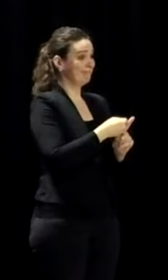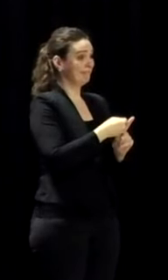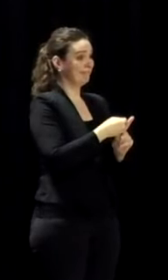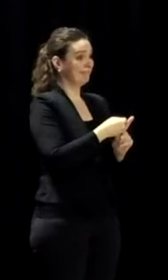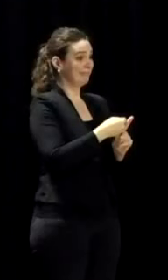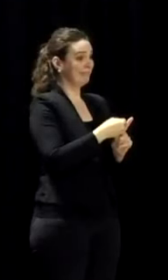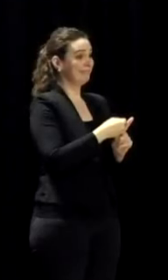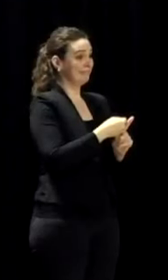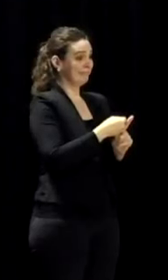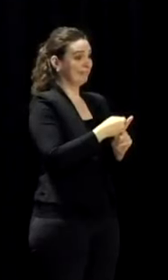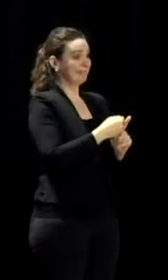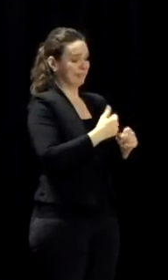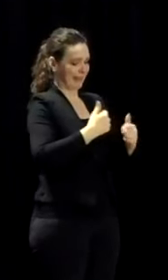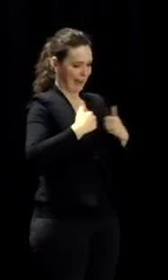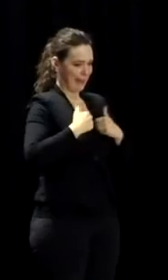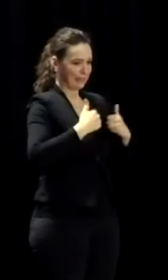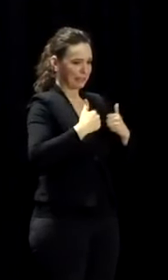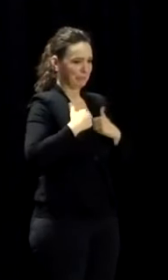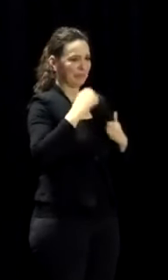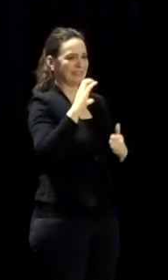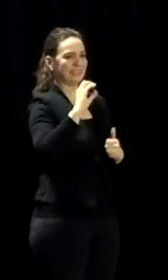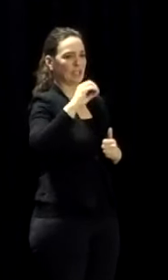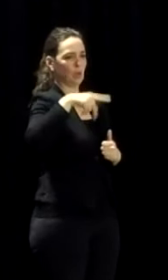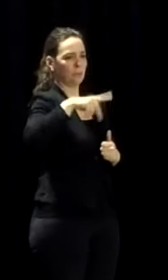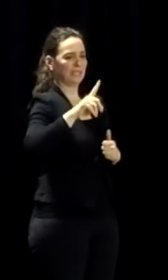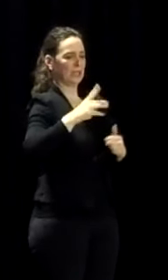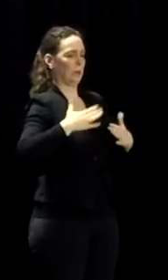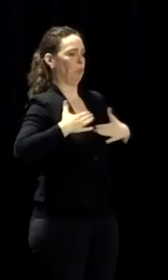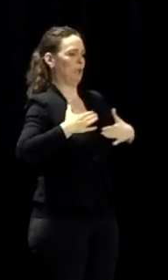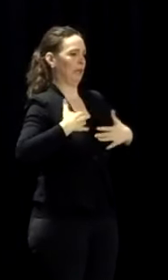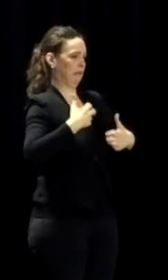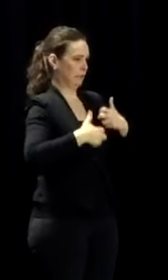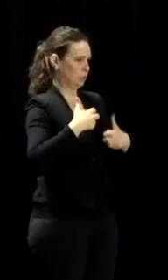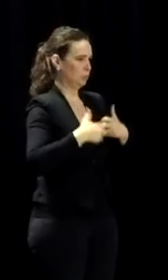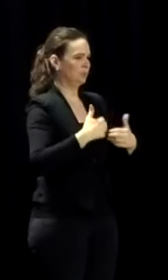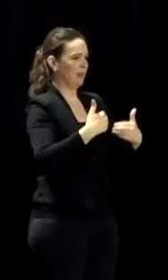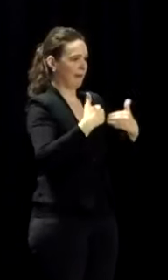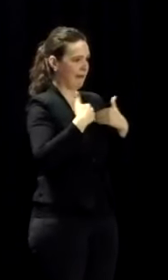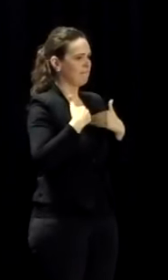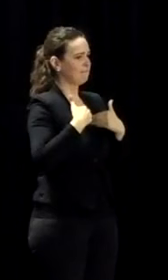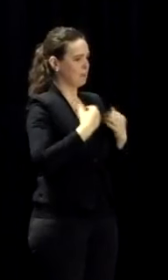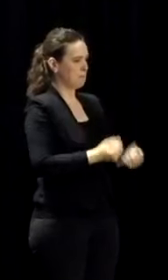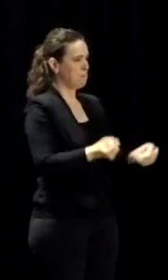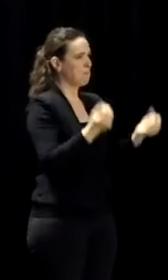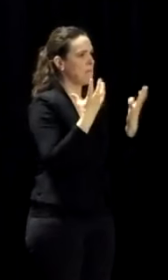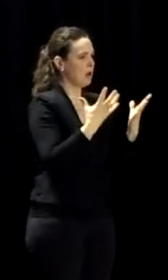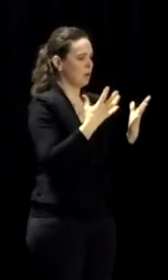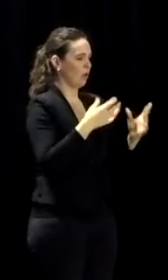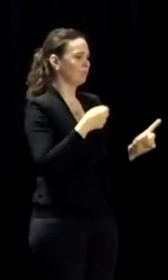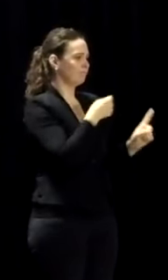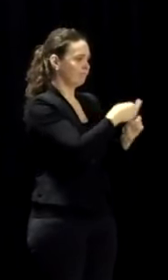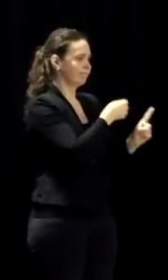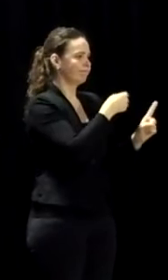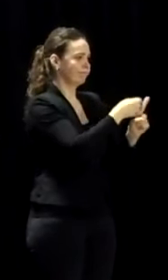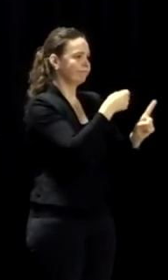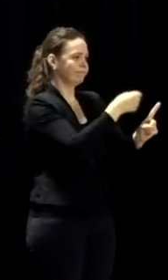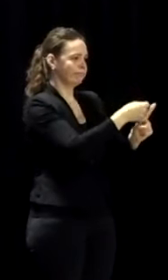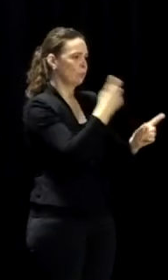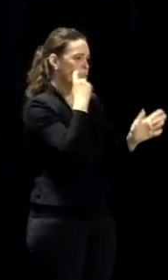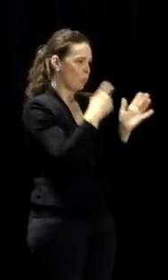high blood pressure, those things, and they're at higher risk. And as our hospitals continue to fill as we get towards the